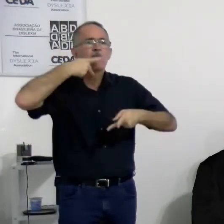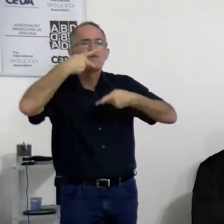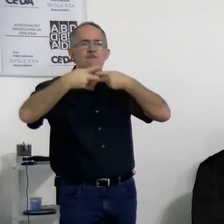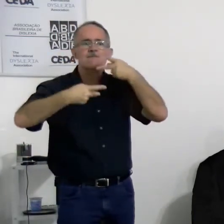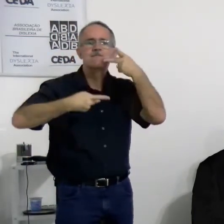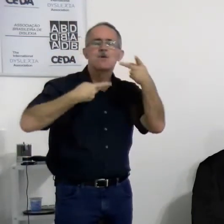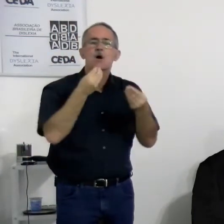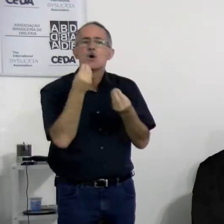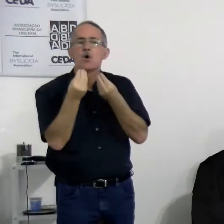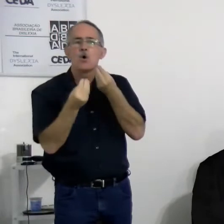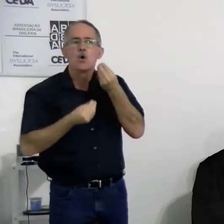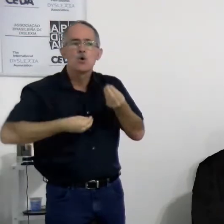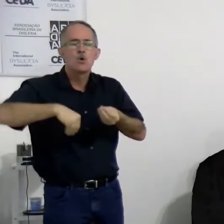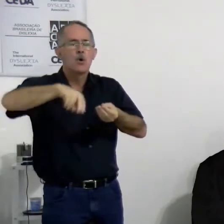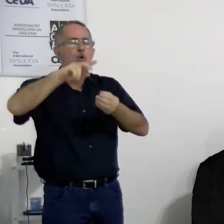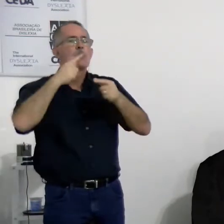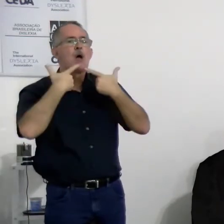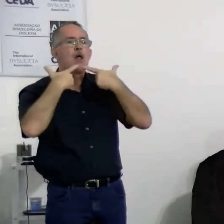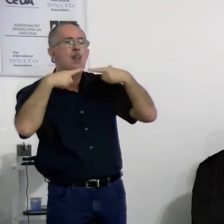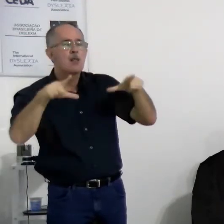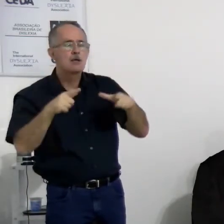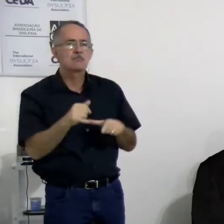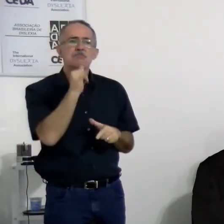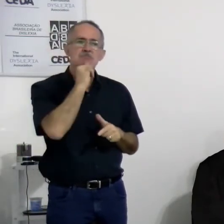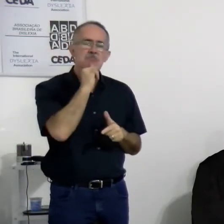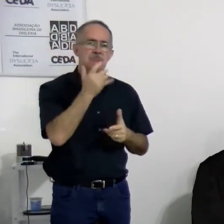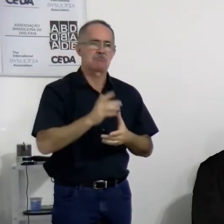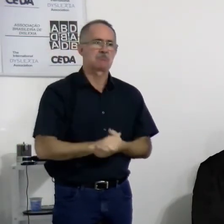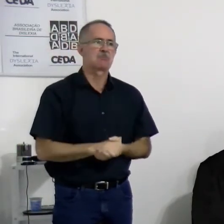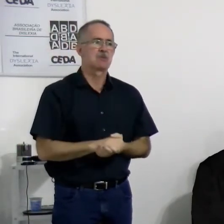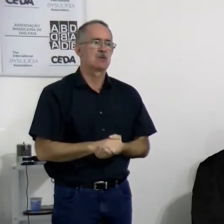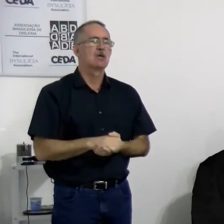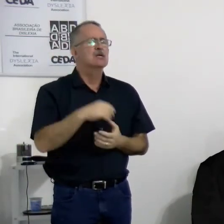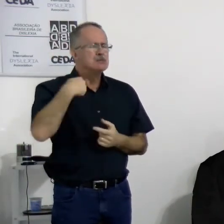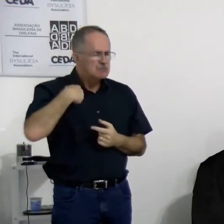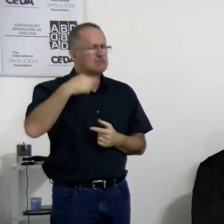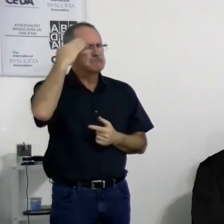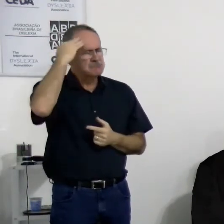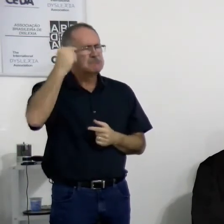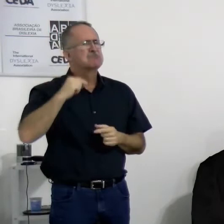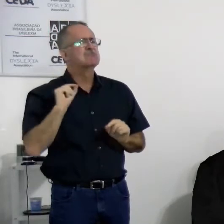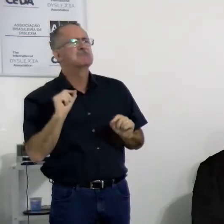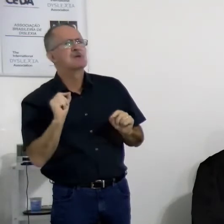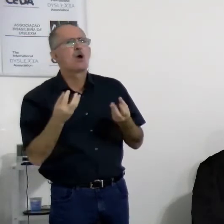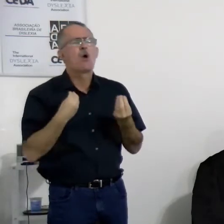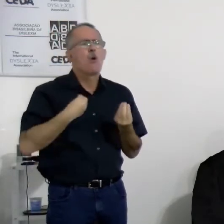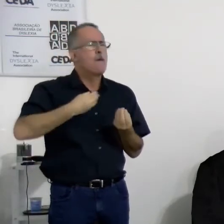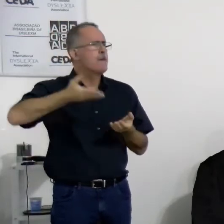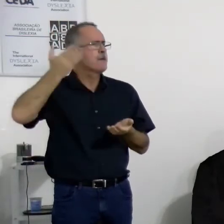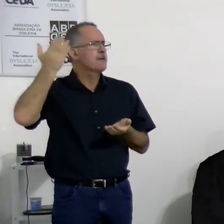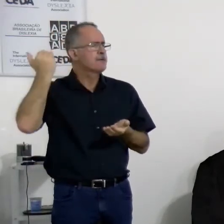language relationships. So, for example, we know that early on,